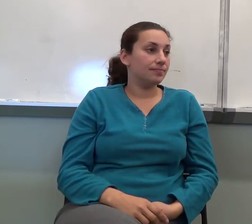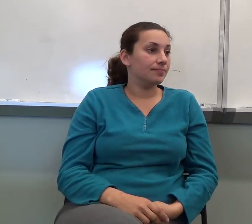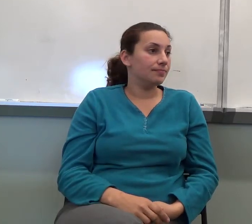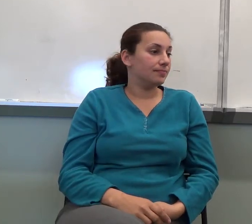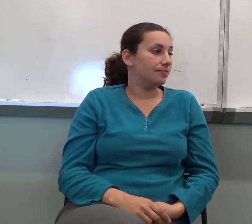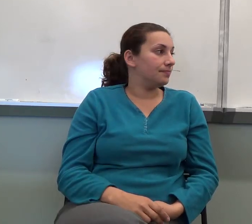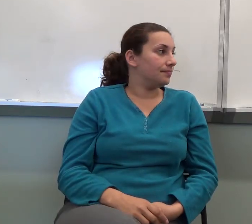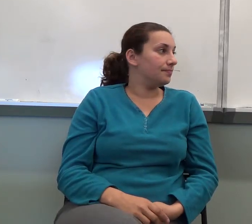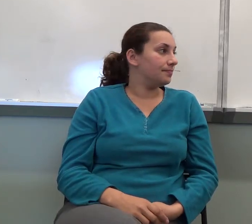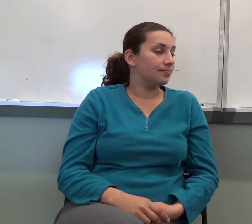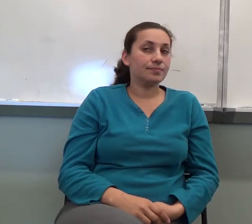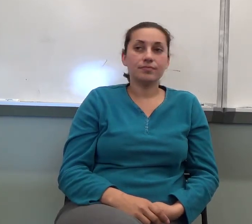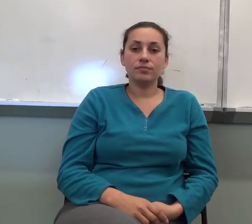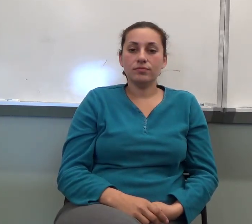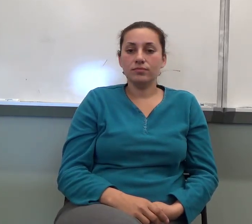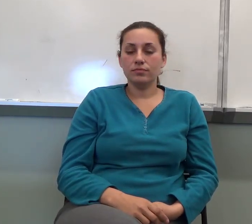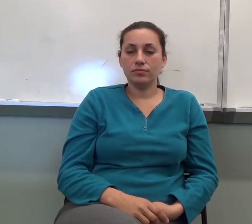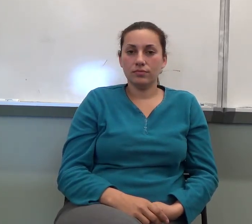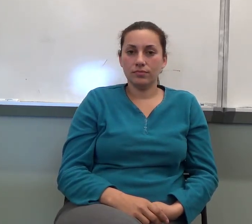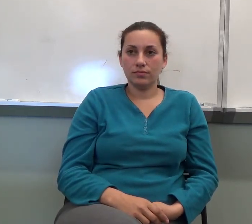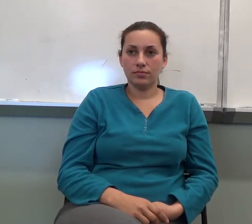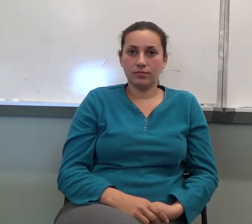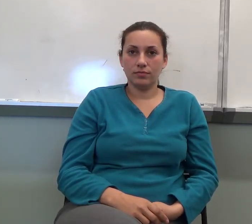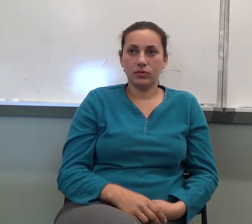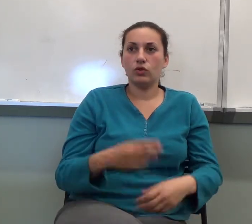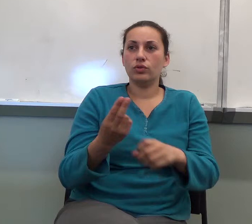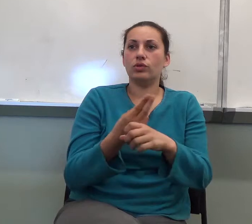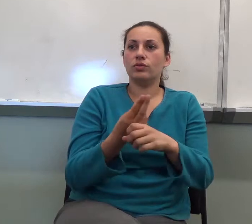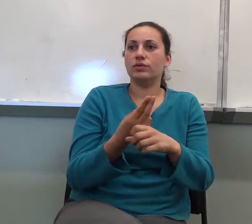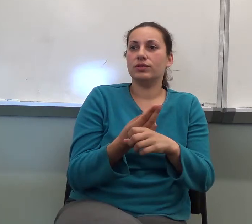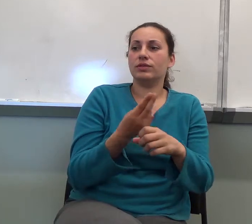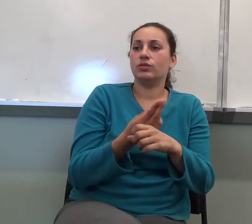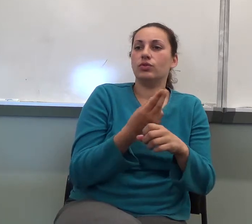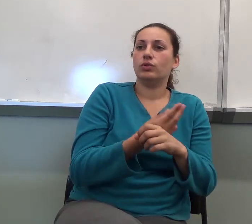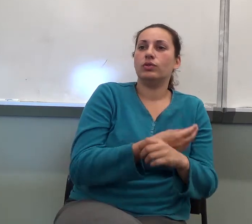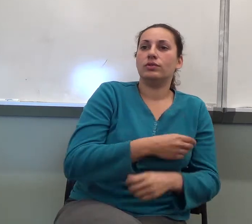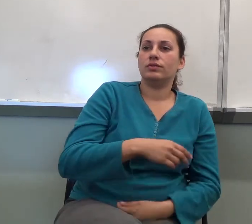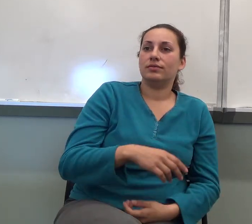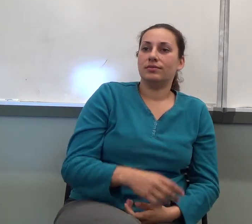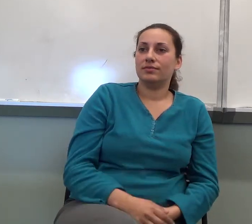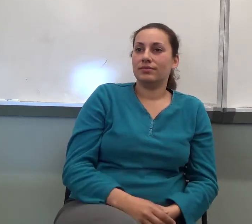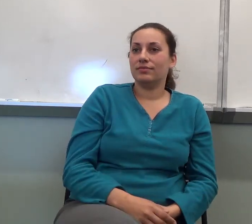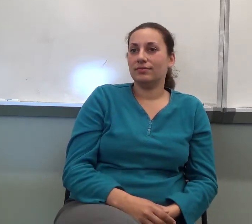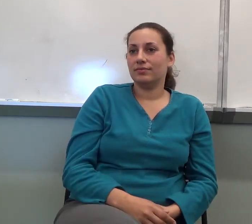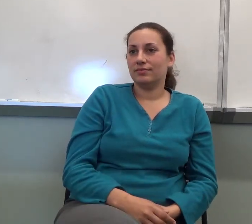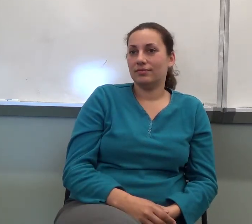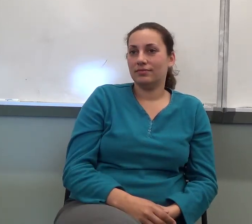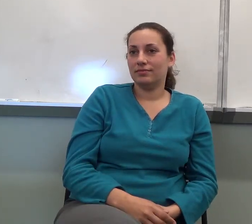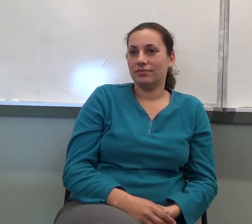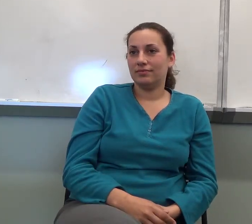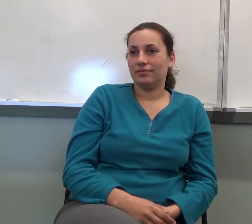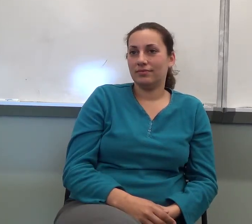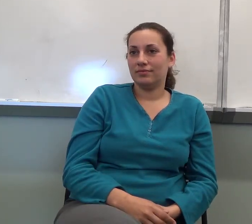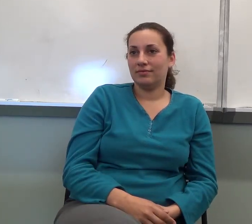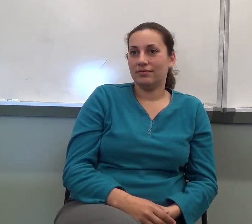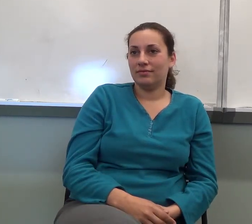Between U.S. customary and metric. Any questions? 39. 79? 39.